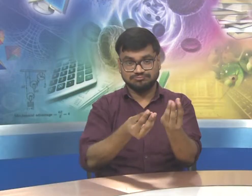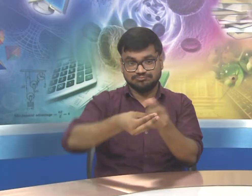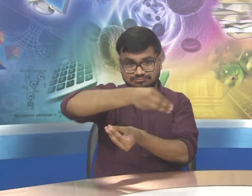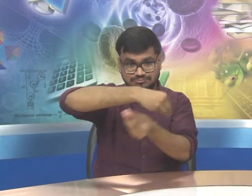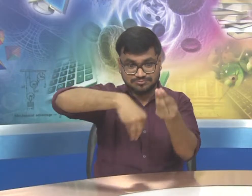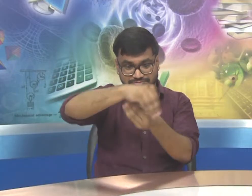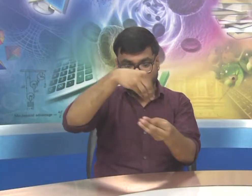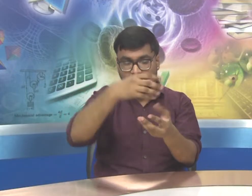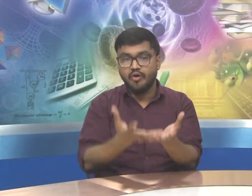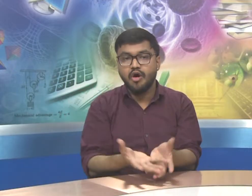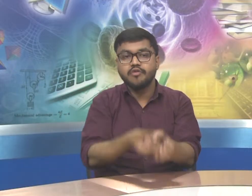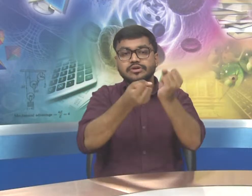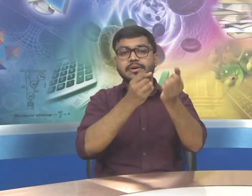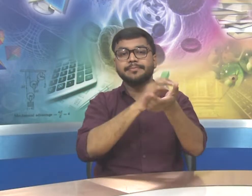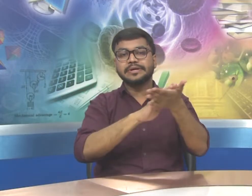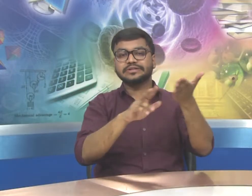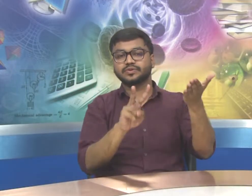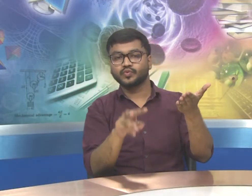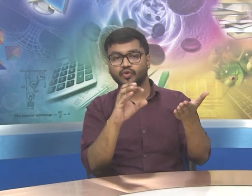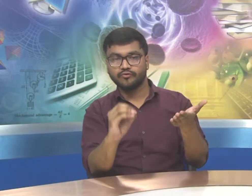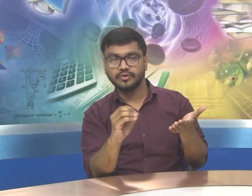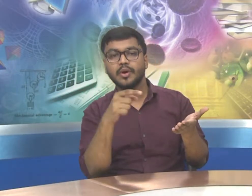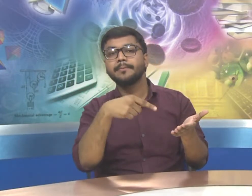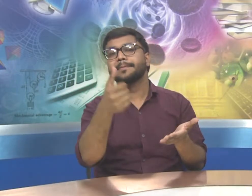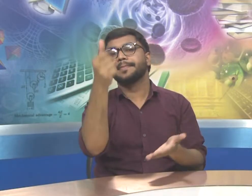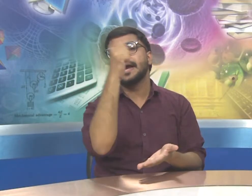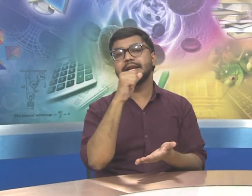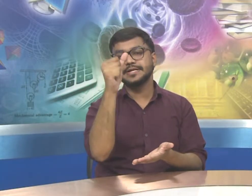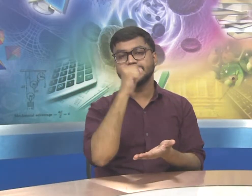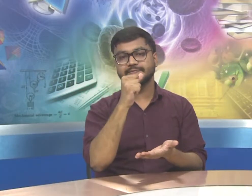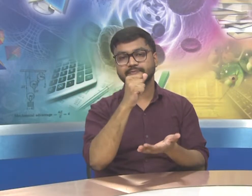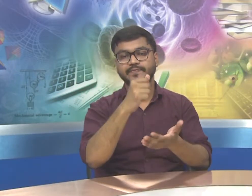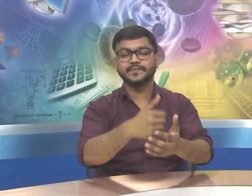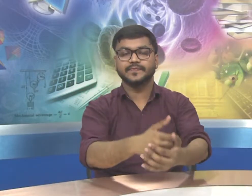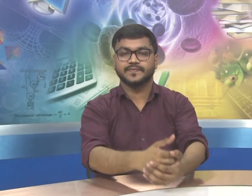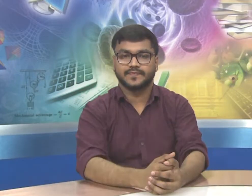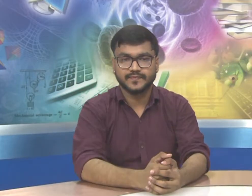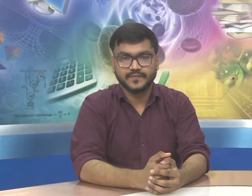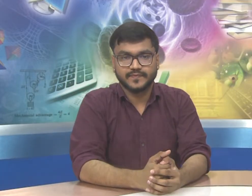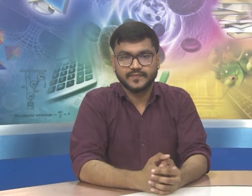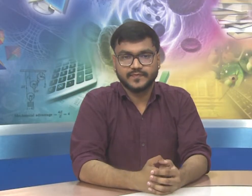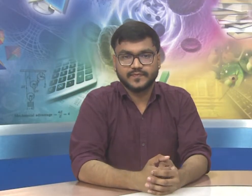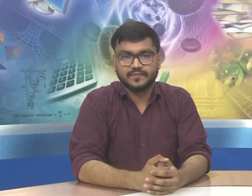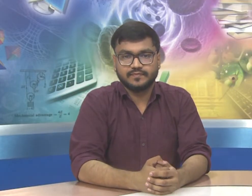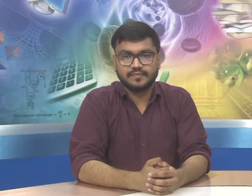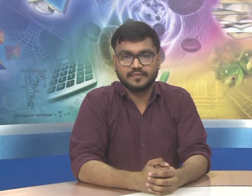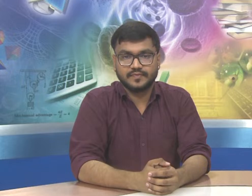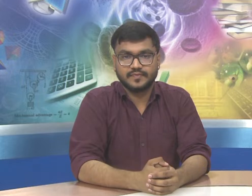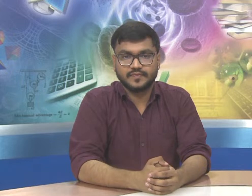but during a reaction it combines with oxygen to form water.